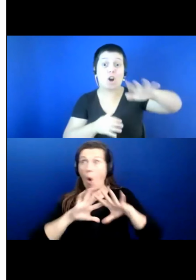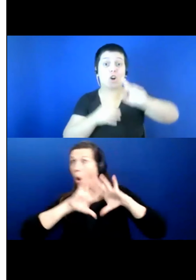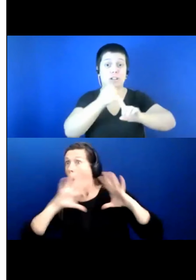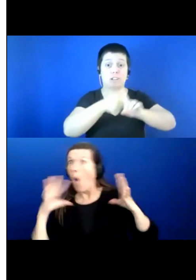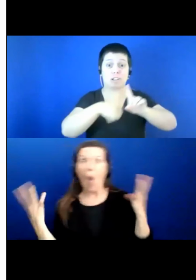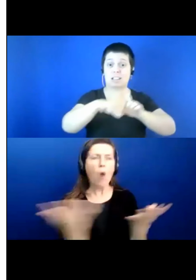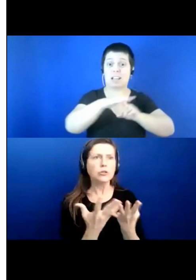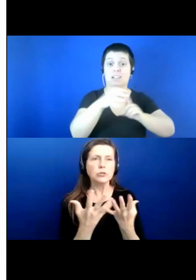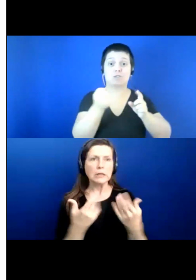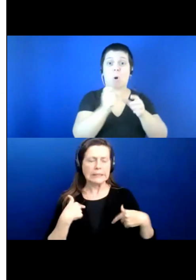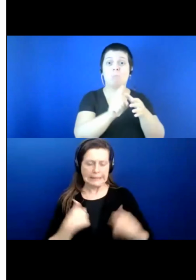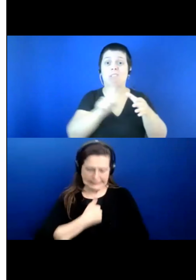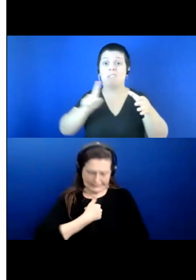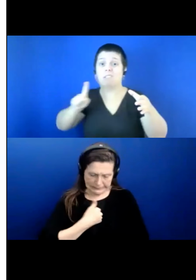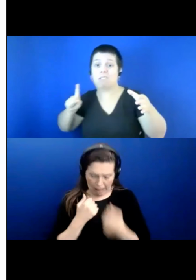physical distancing.